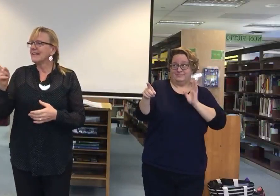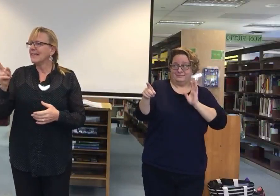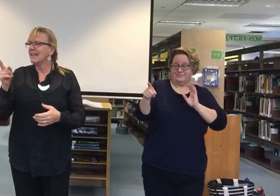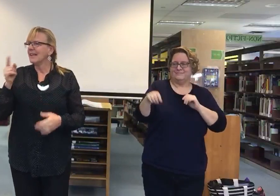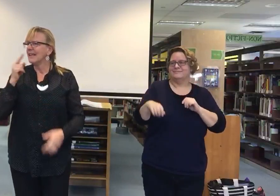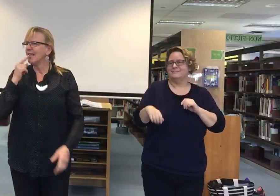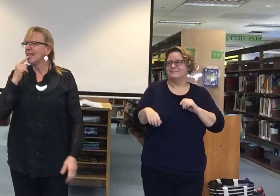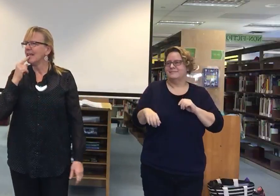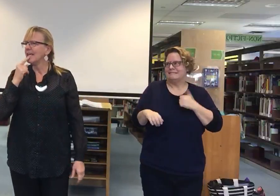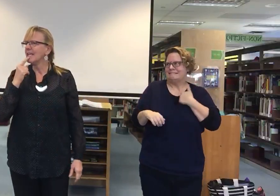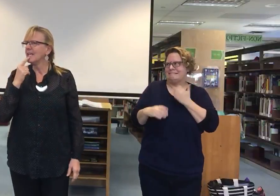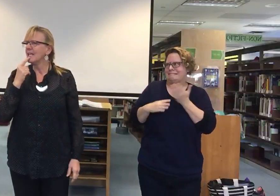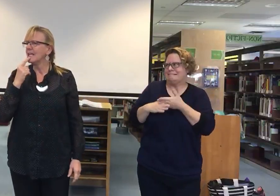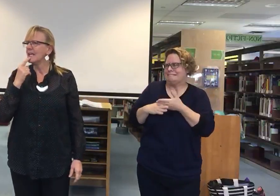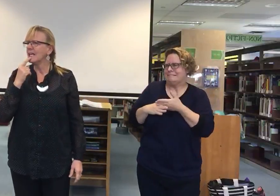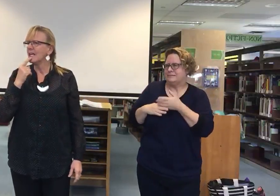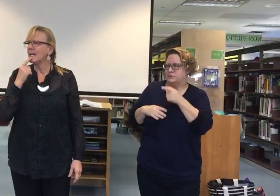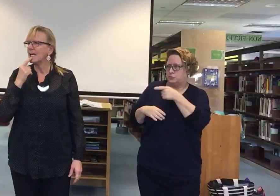yes.